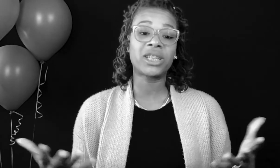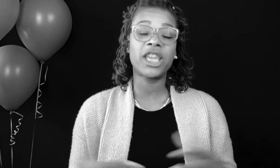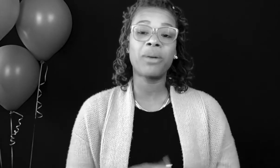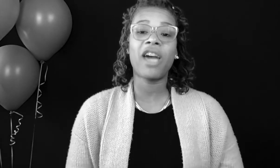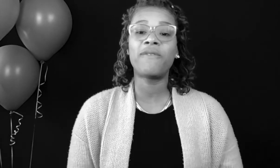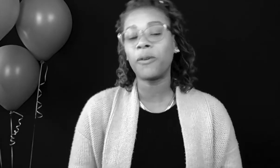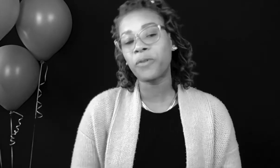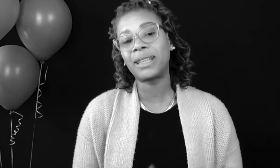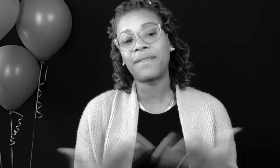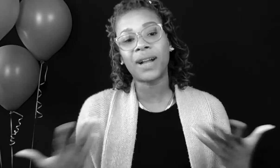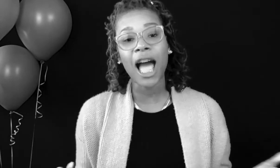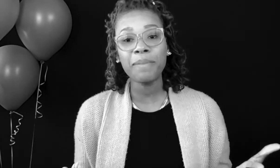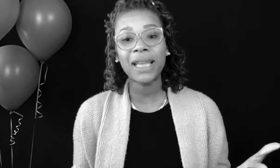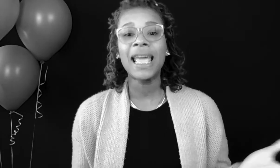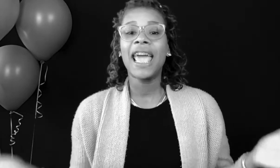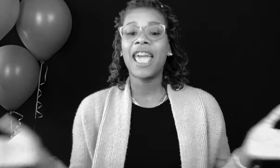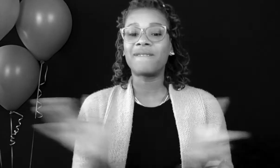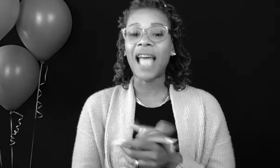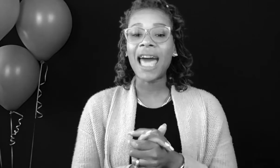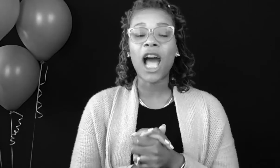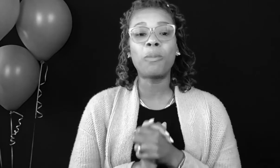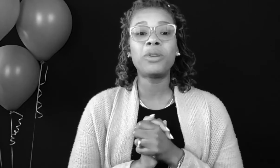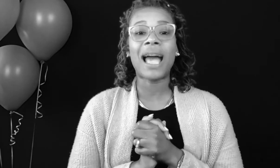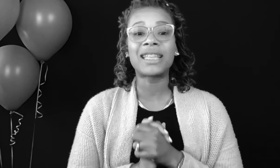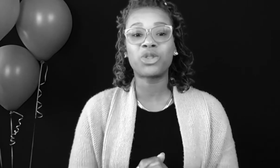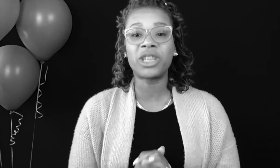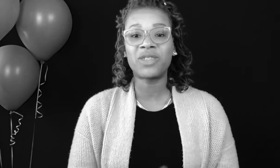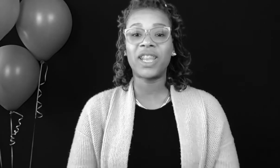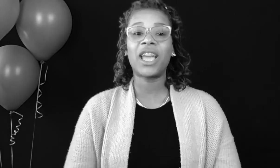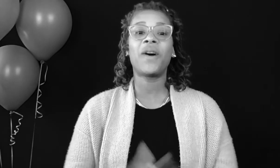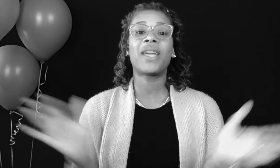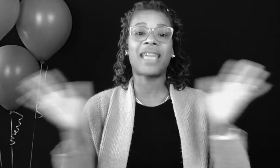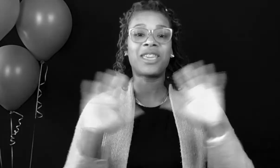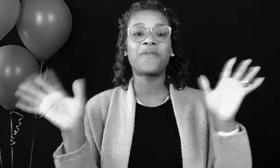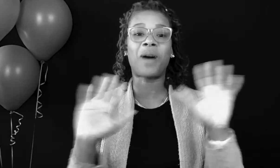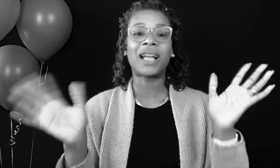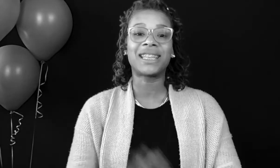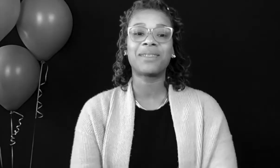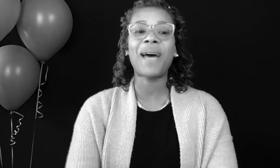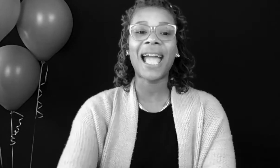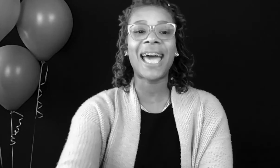you have, feel free to leave a comment. If not, I hope you guys enjoyed this video, and thank you for watching. Bye, guys.